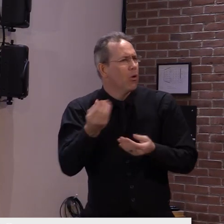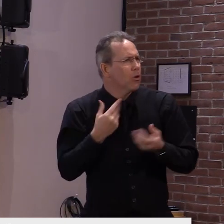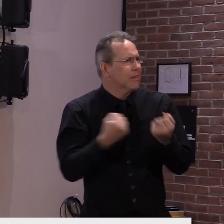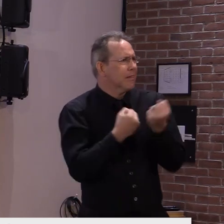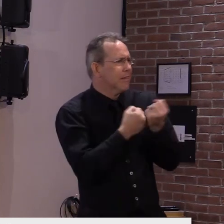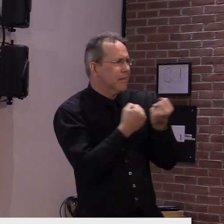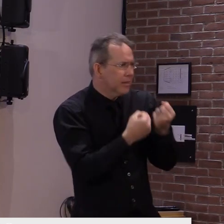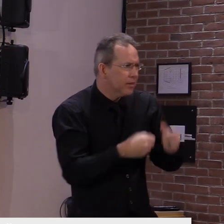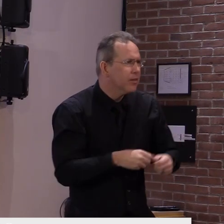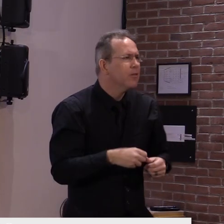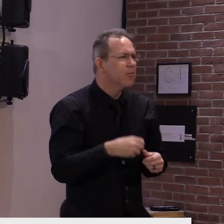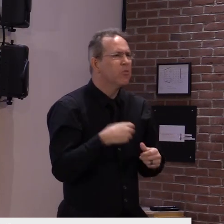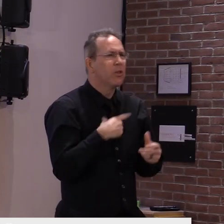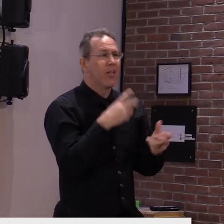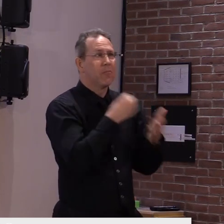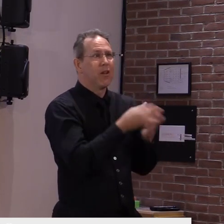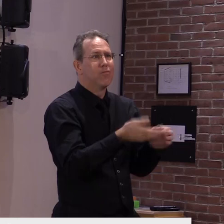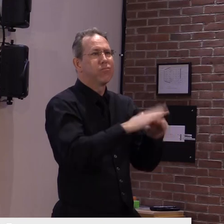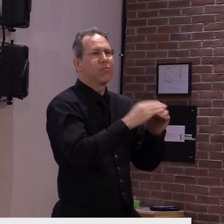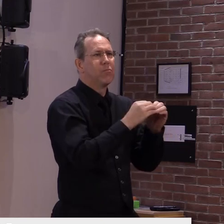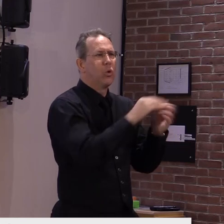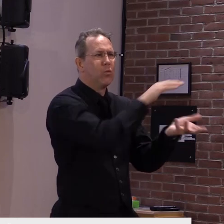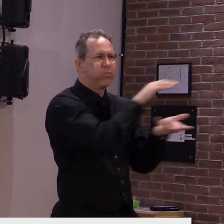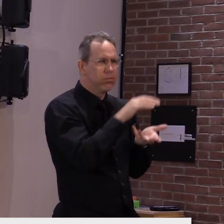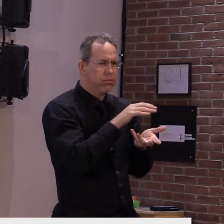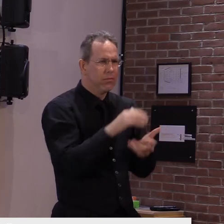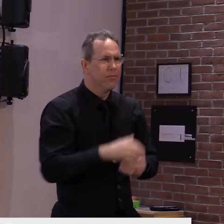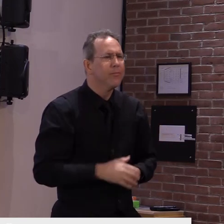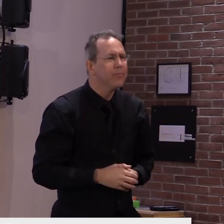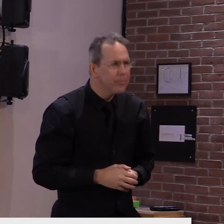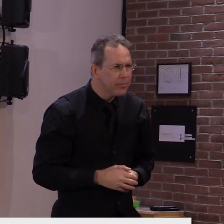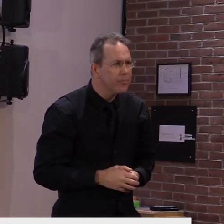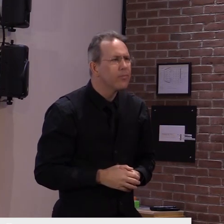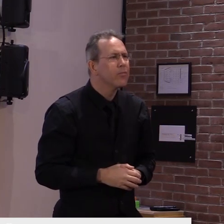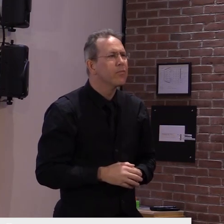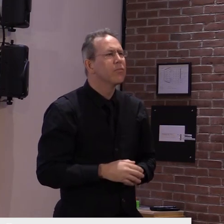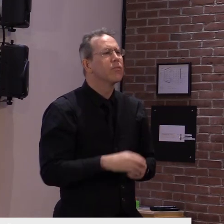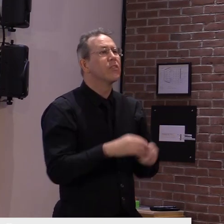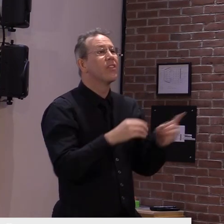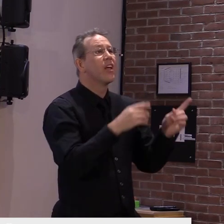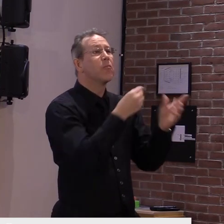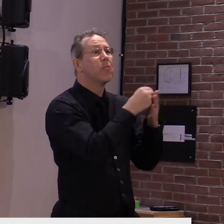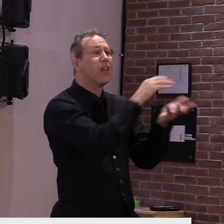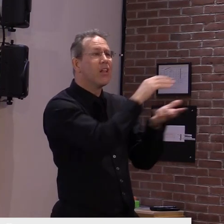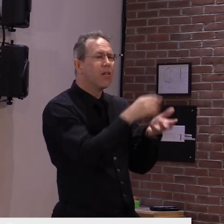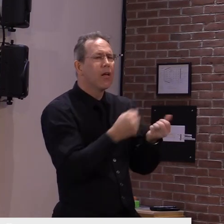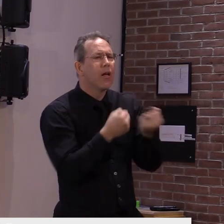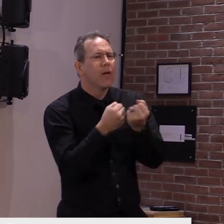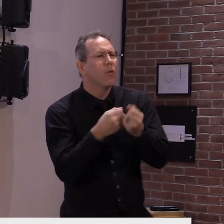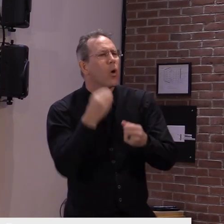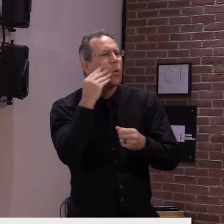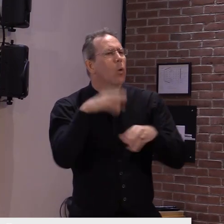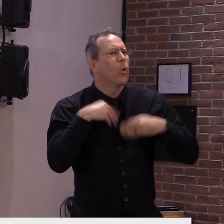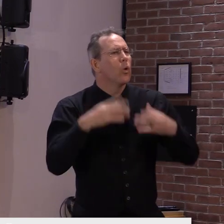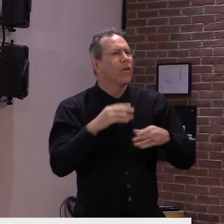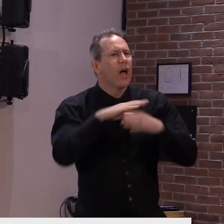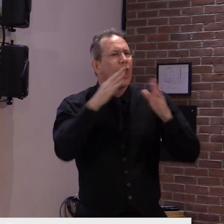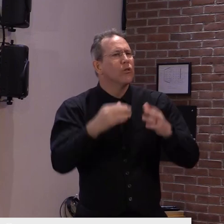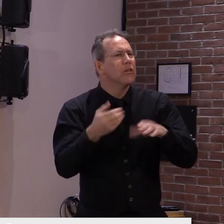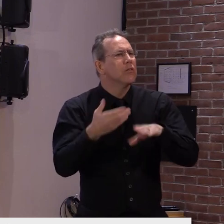minimum in the homeowner assistance fund, that's in there.